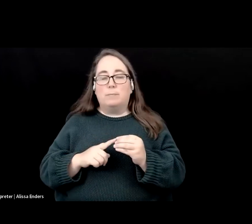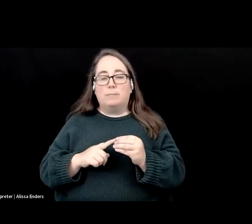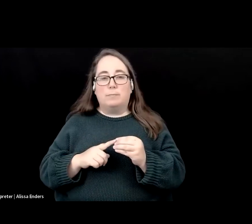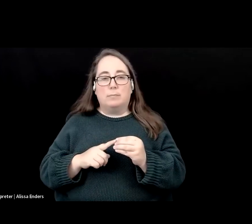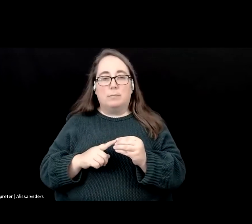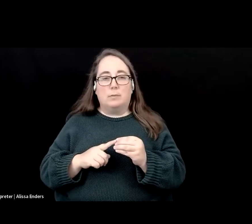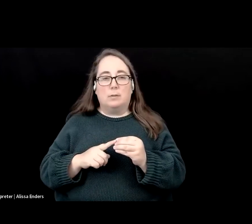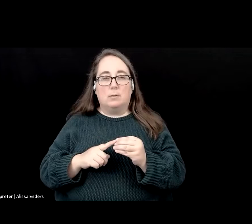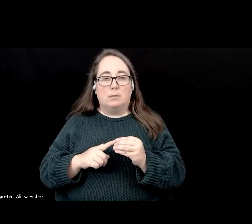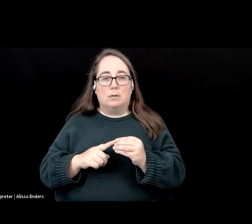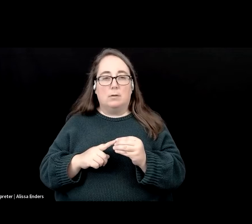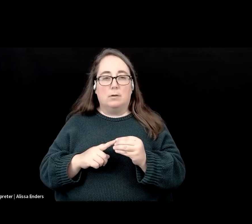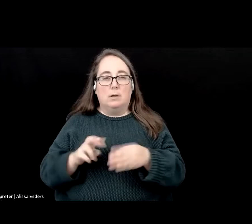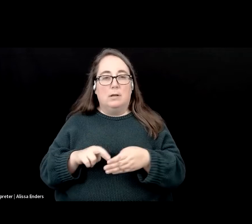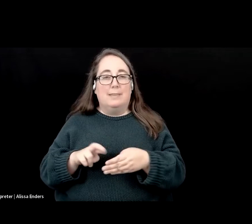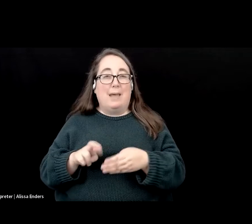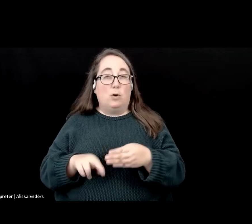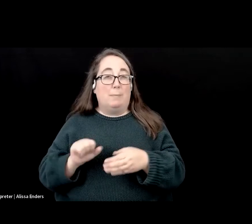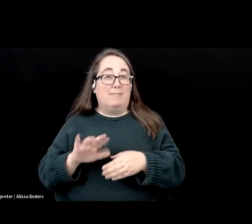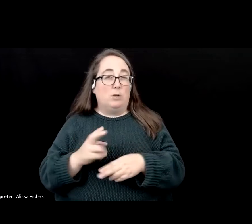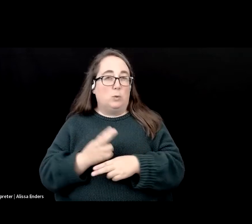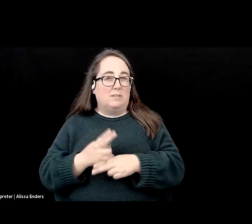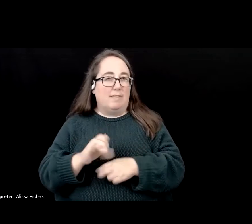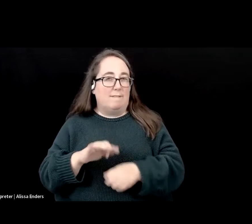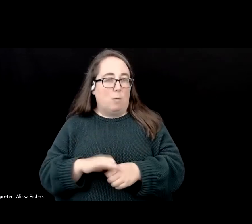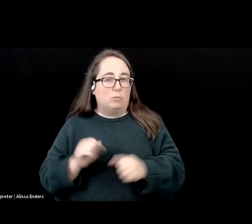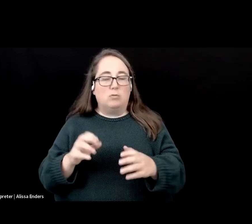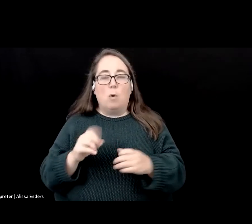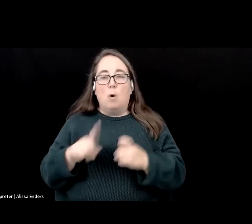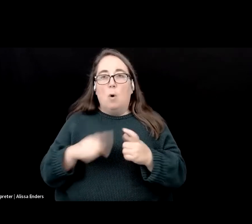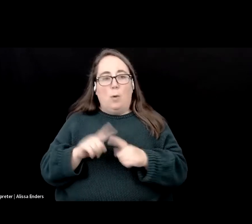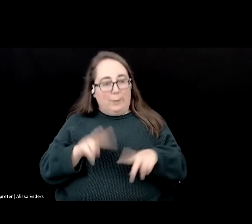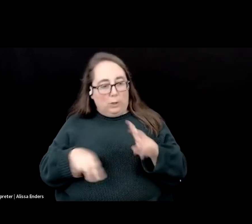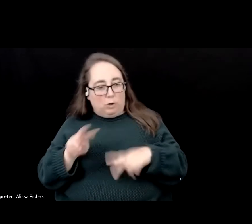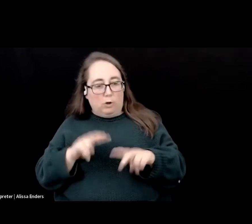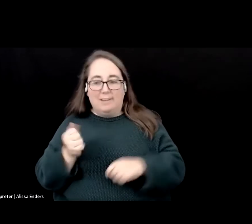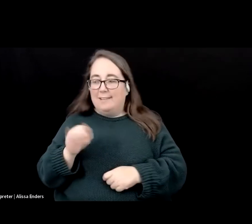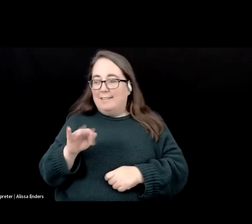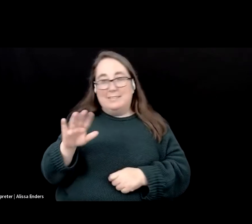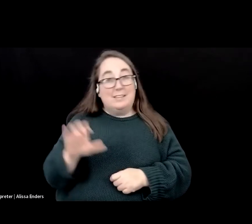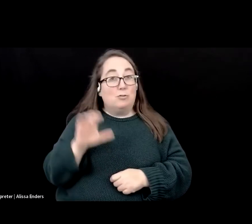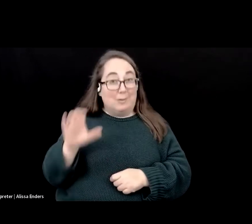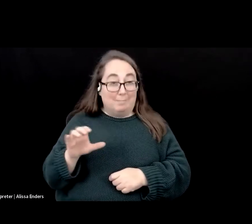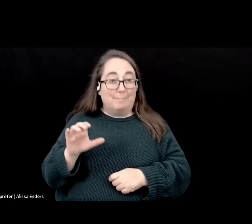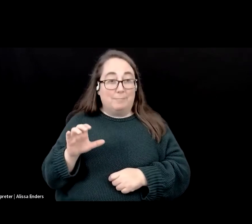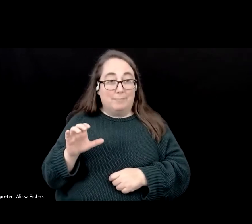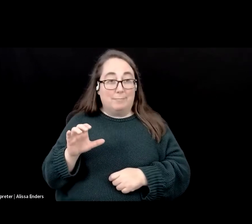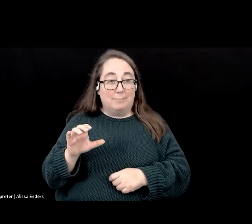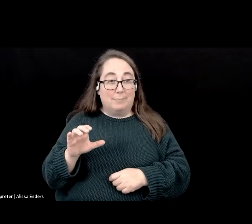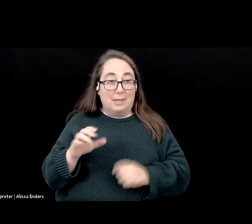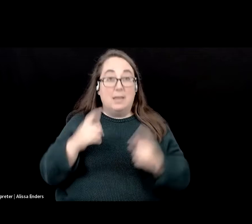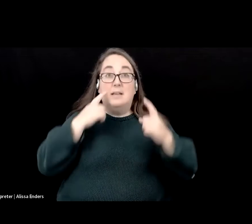the practical outcome of their use of that vote, right? So when we look at the 19th century, there's a success of